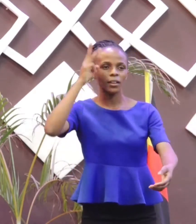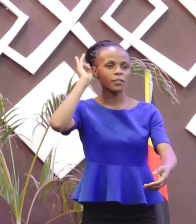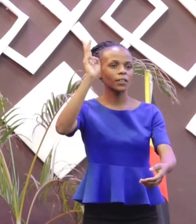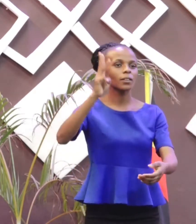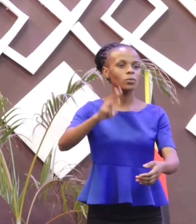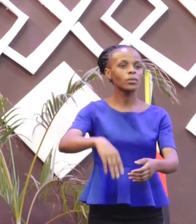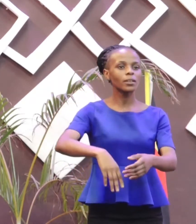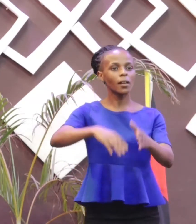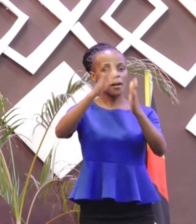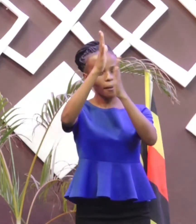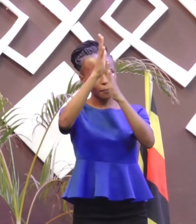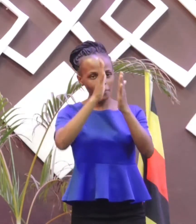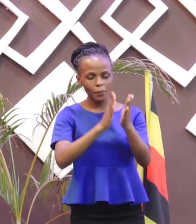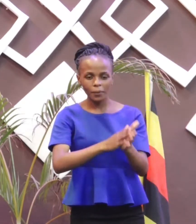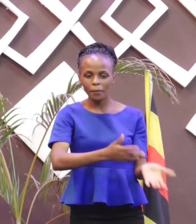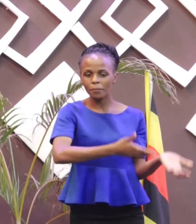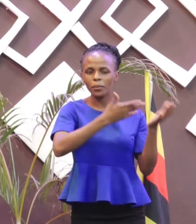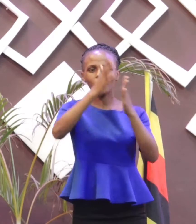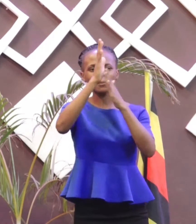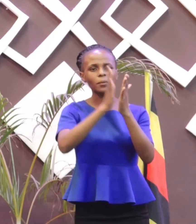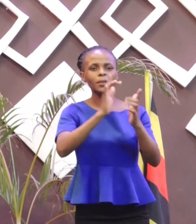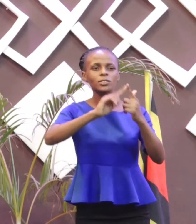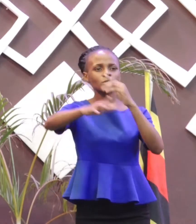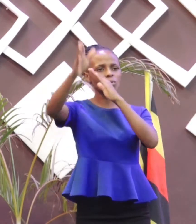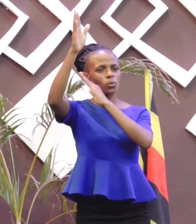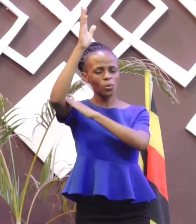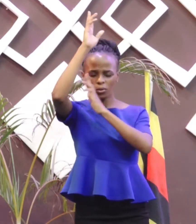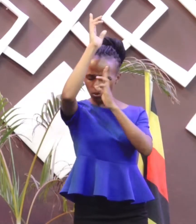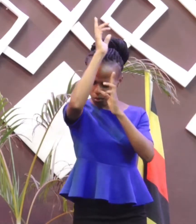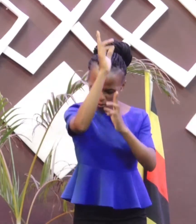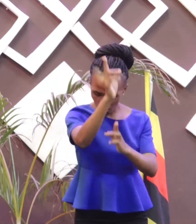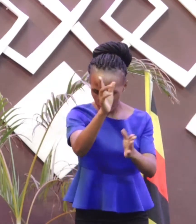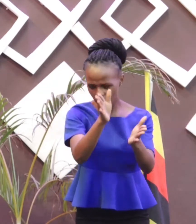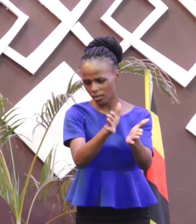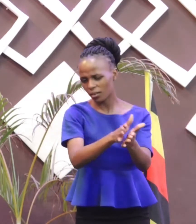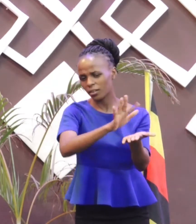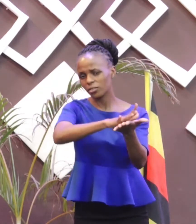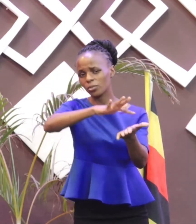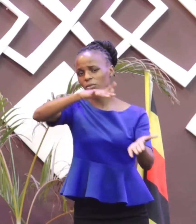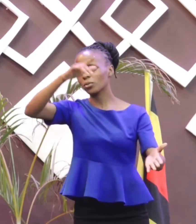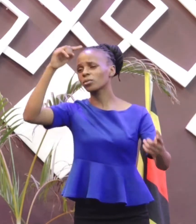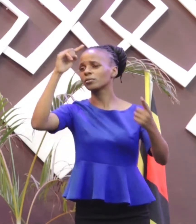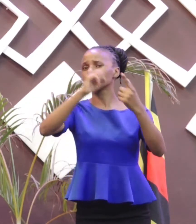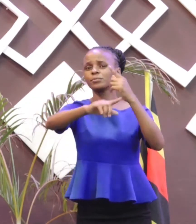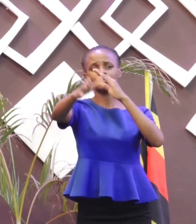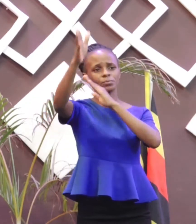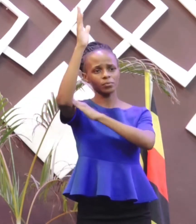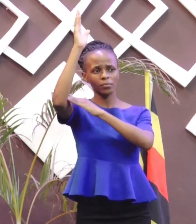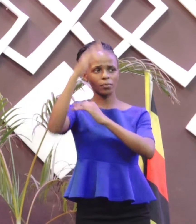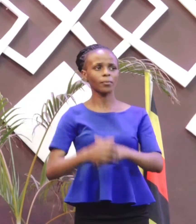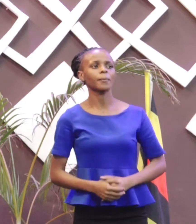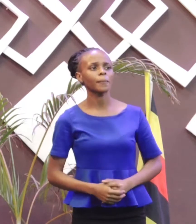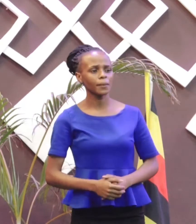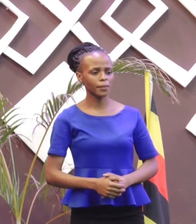to God. Kubanga ekigenda okuva mu bigezo bino n'okusoomooza kuno, kintu kigenda kubanga kya ttendo,